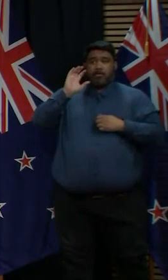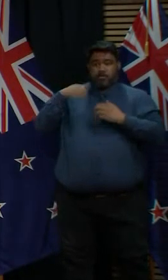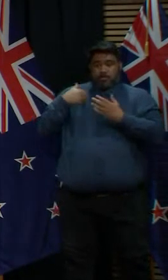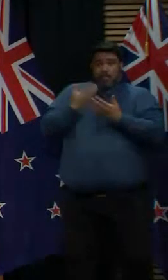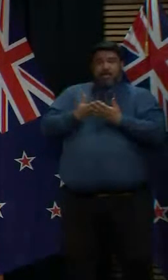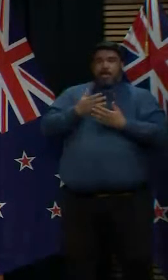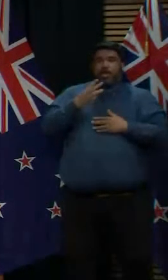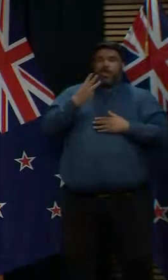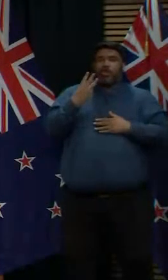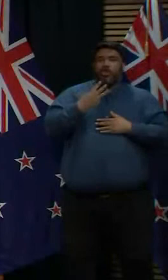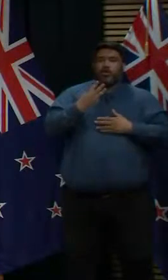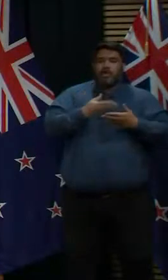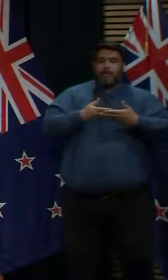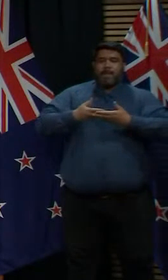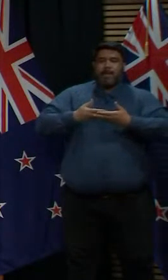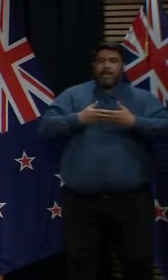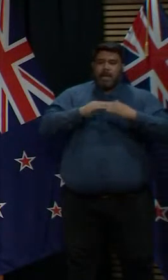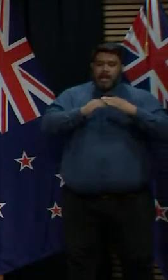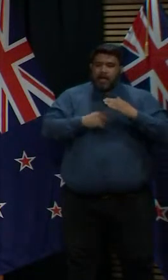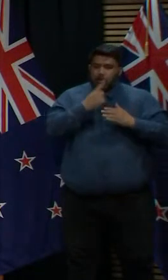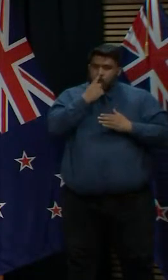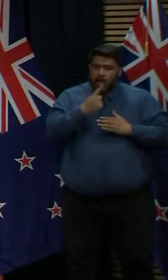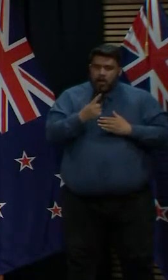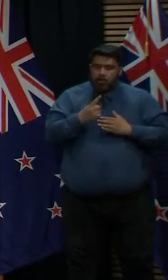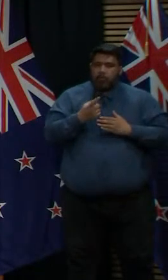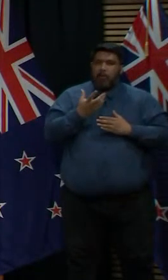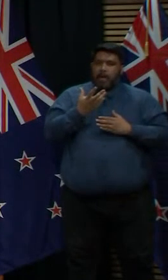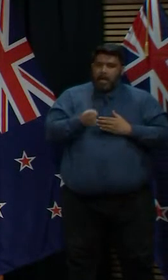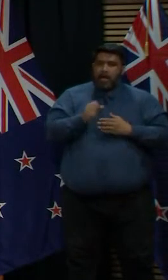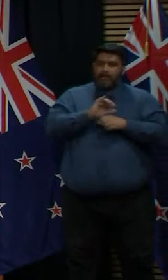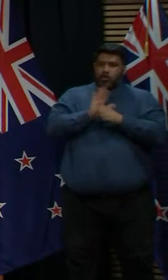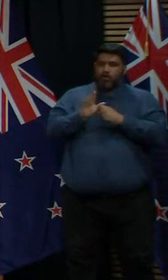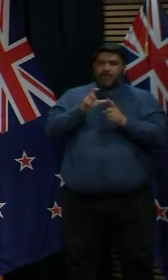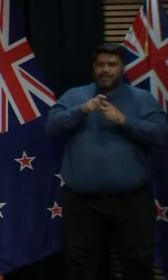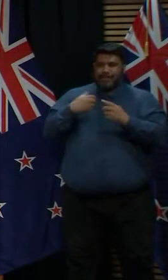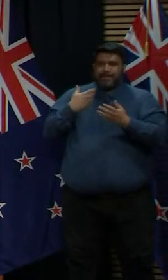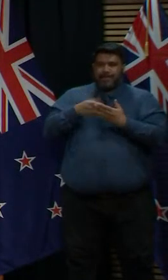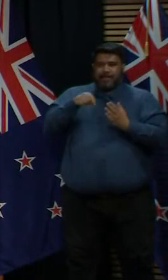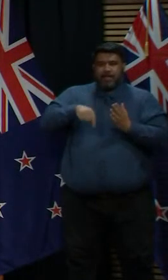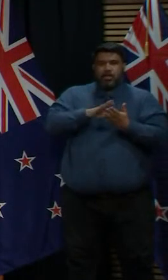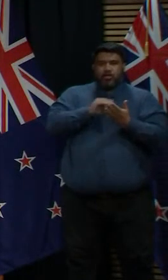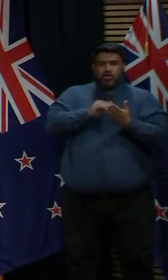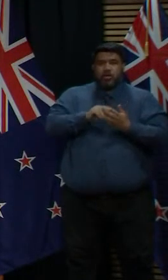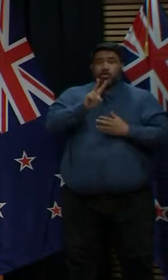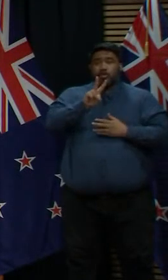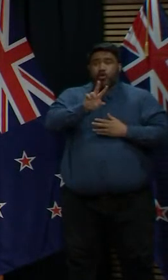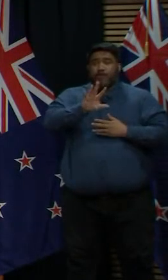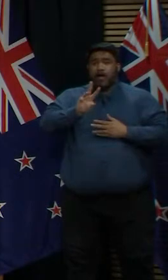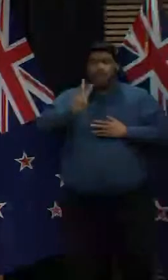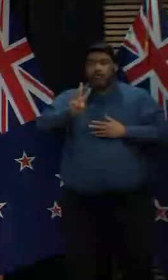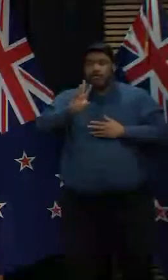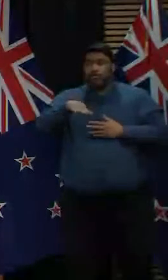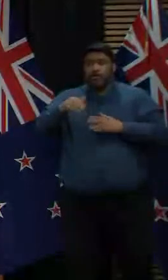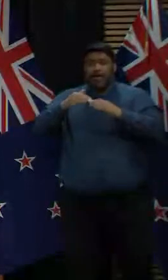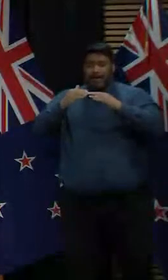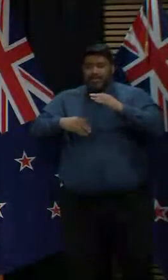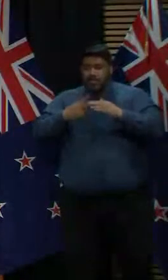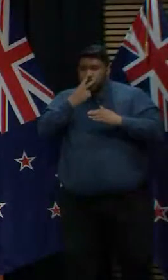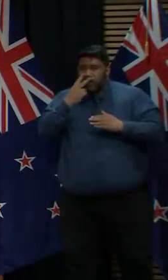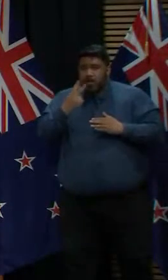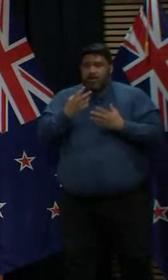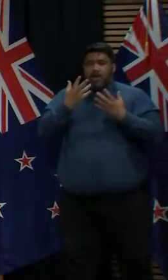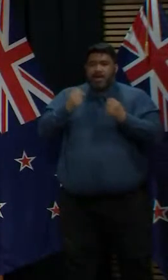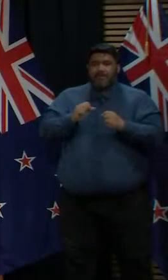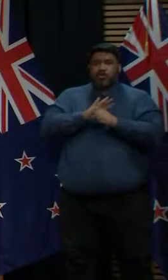babies, 13 under 1s in this outbreak affected by COVID-19, 253 children under the age of 12. So